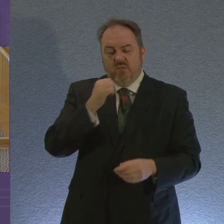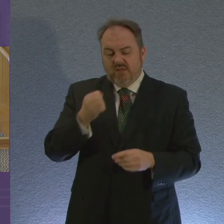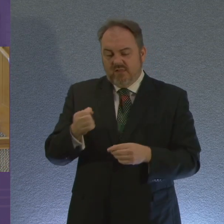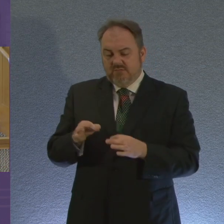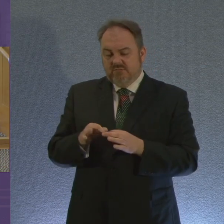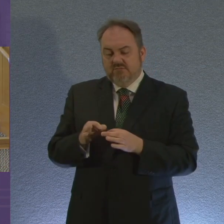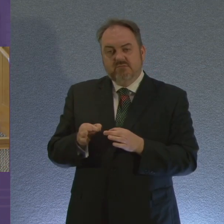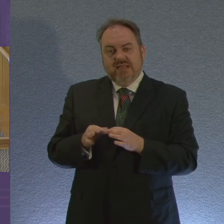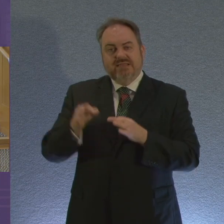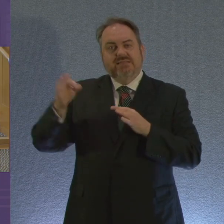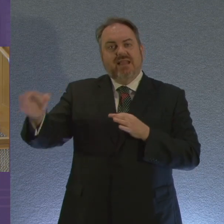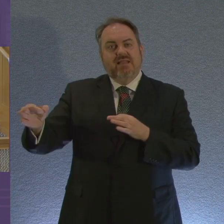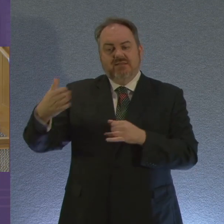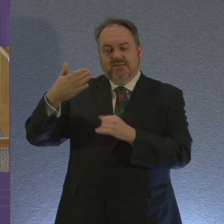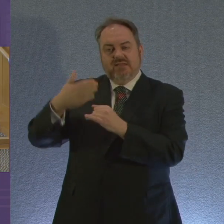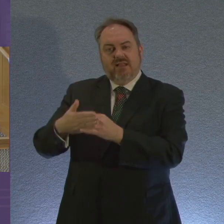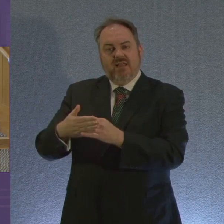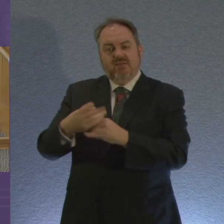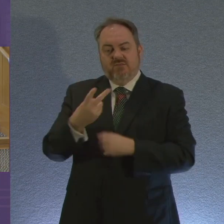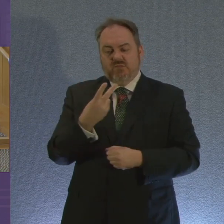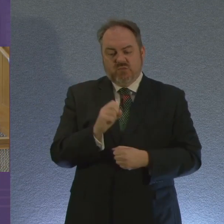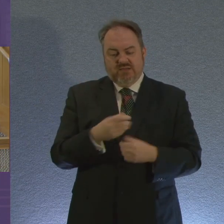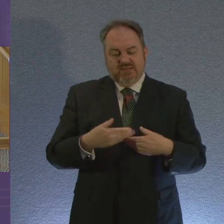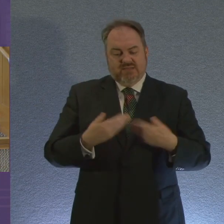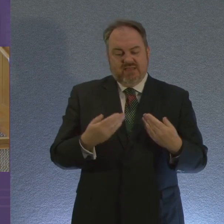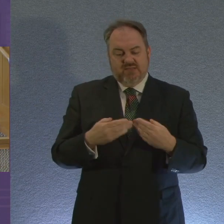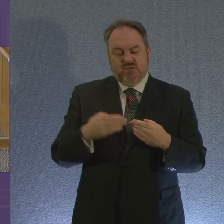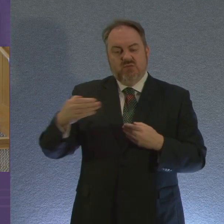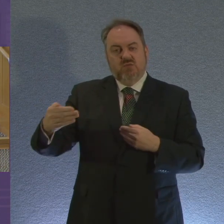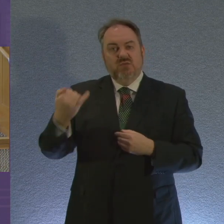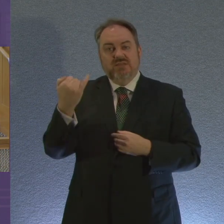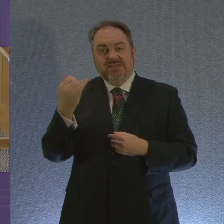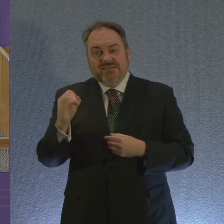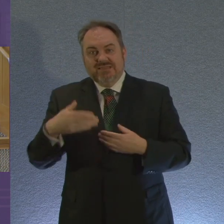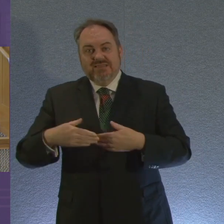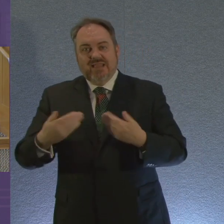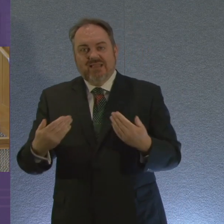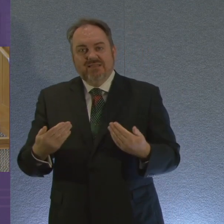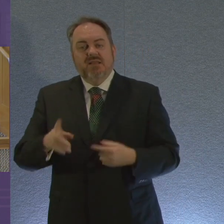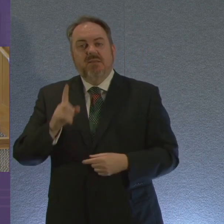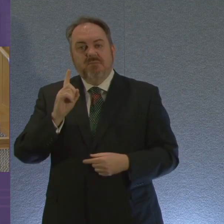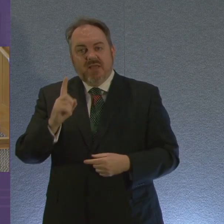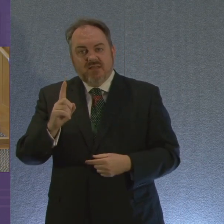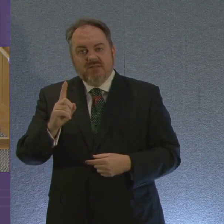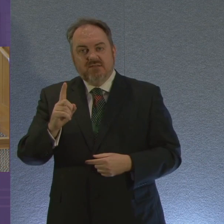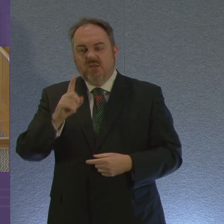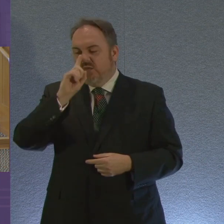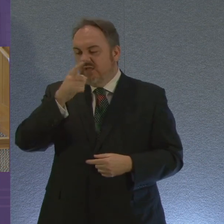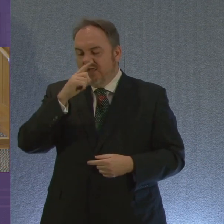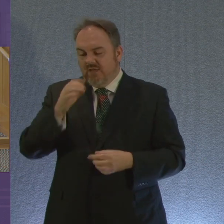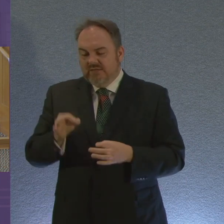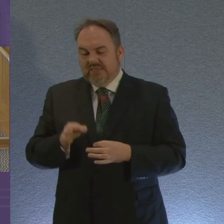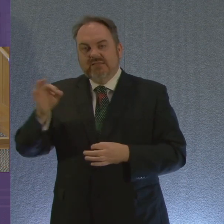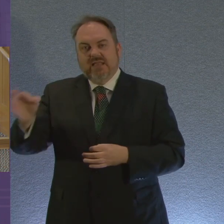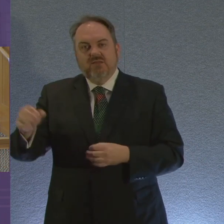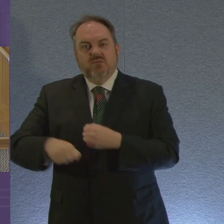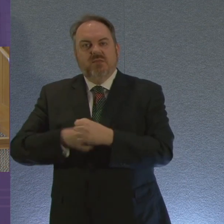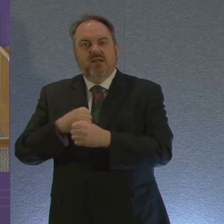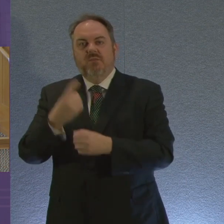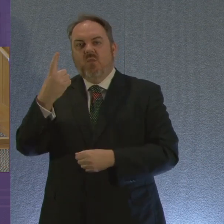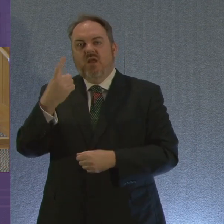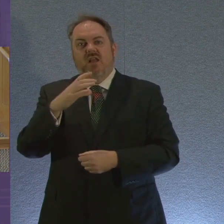FOI requests from 20 days to 60 days, but we will not thereafter allow the 60-day deadline to be further extended to 100 days. Well,